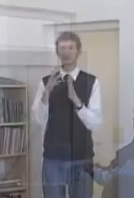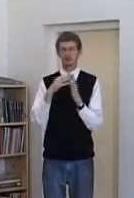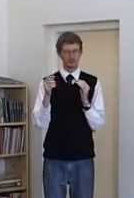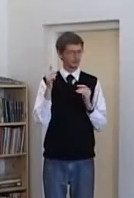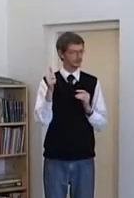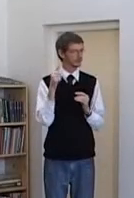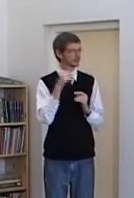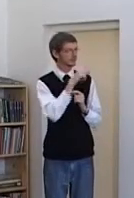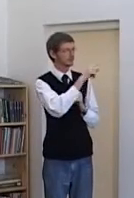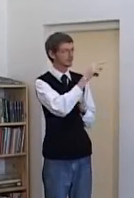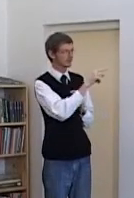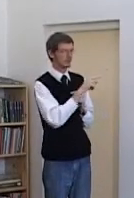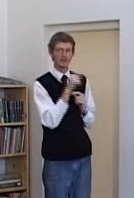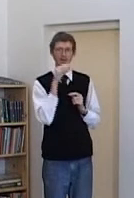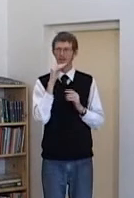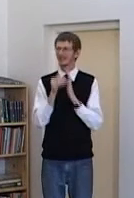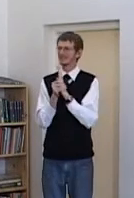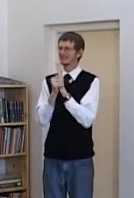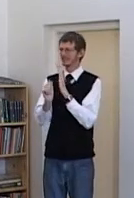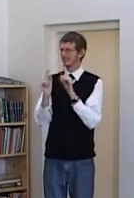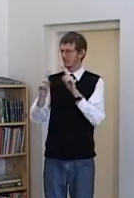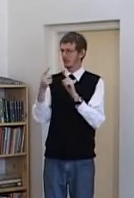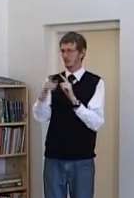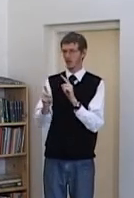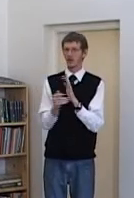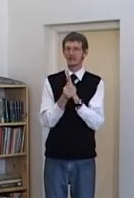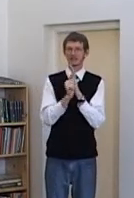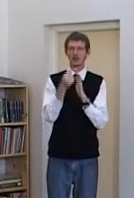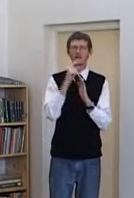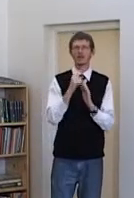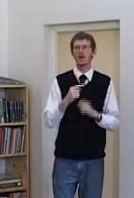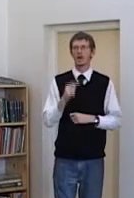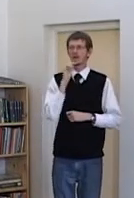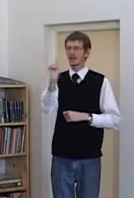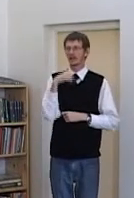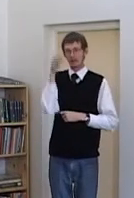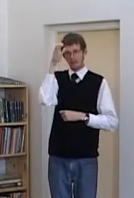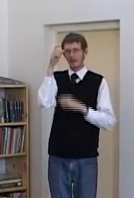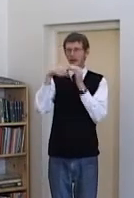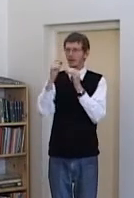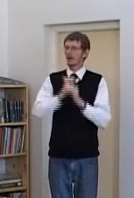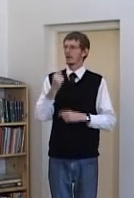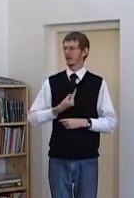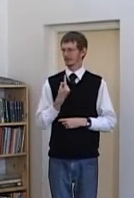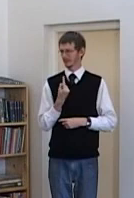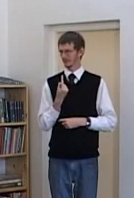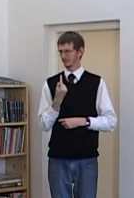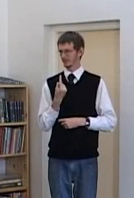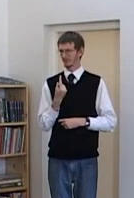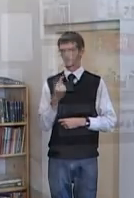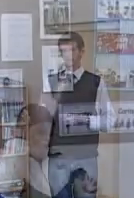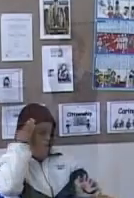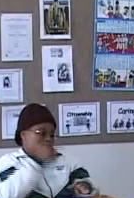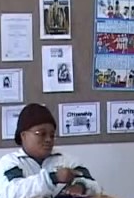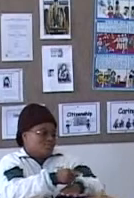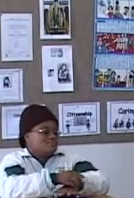not only got a qualification to assist with employment, but NID College also has a 90% job placement